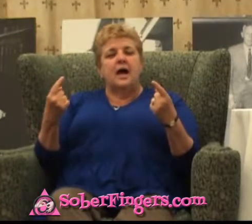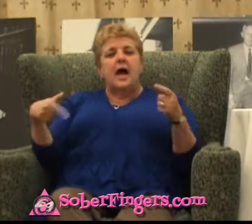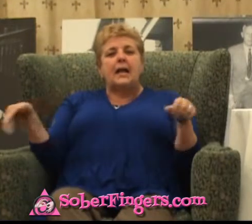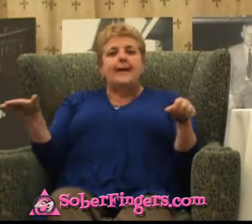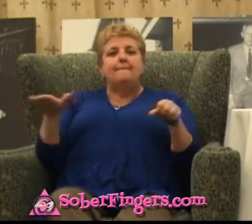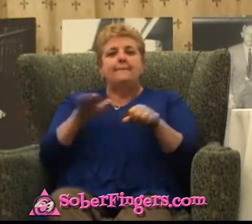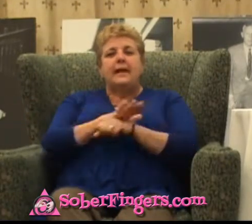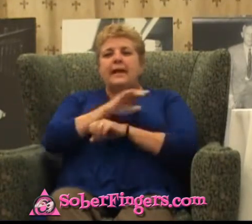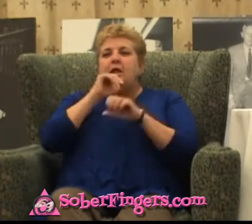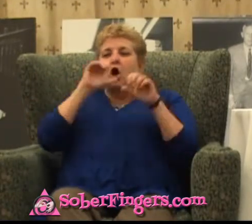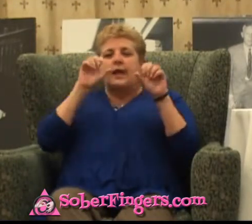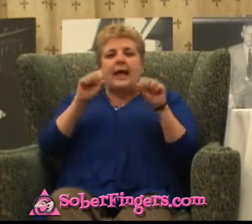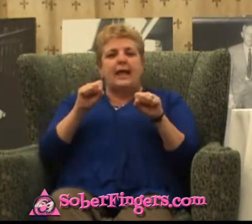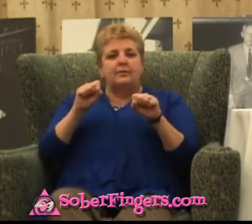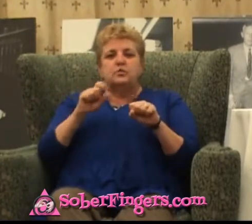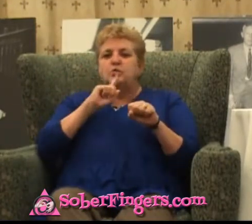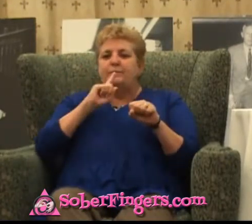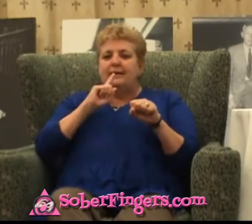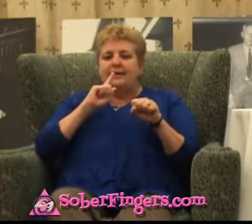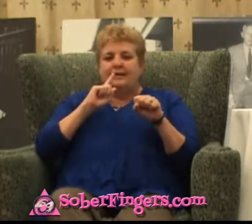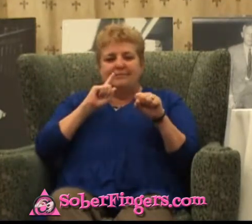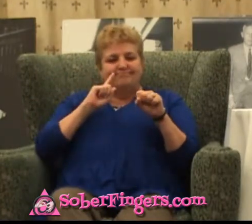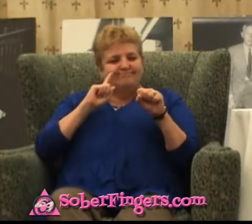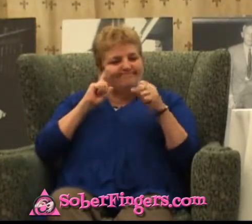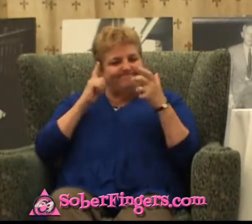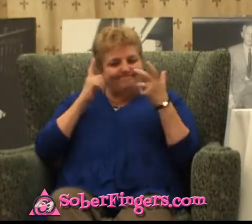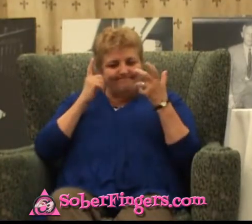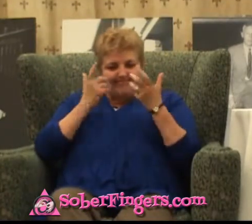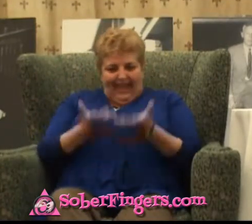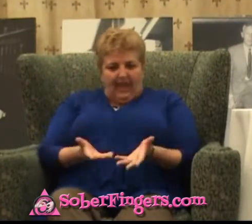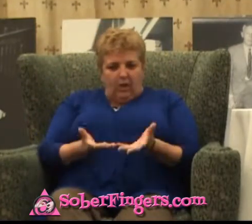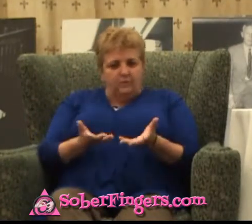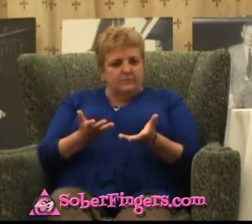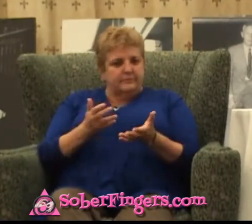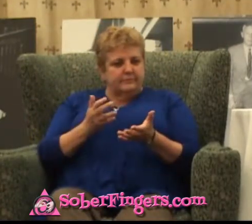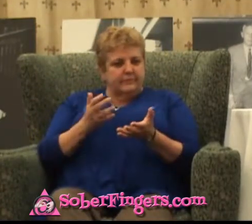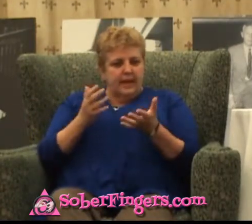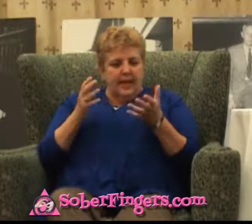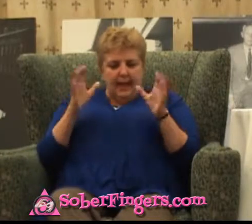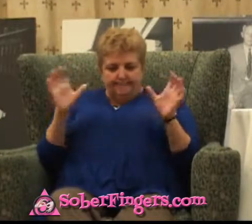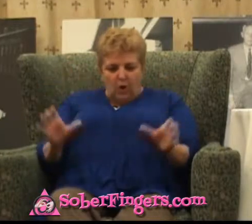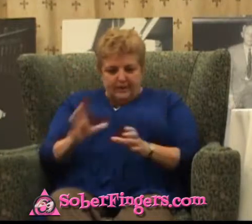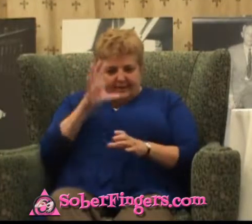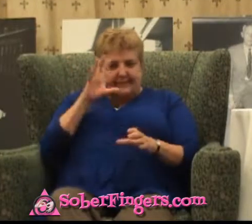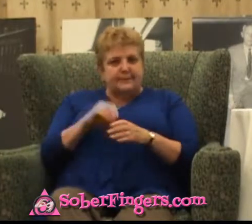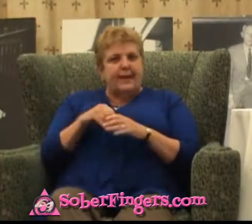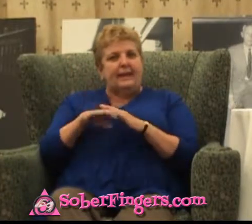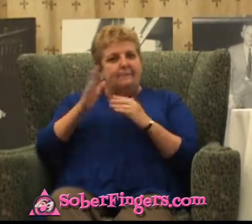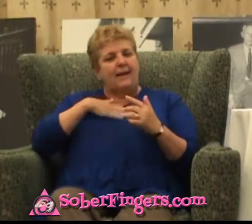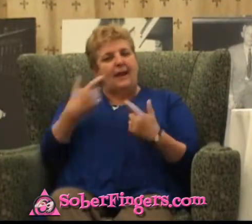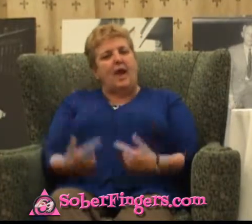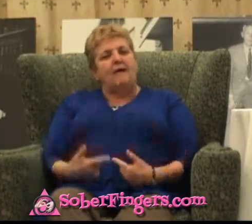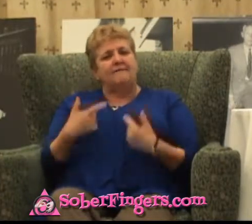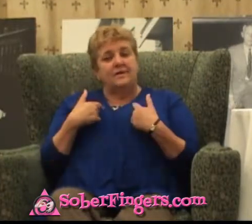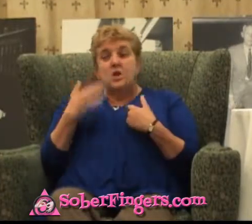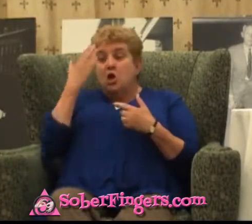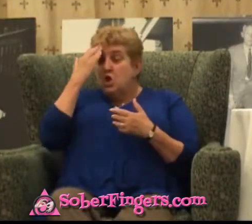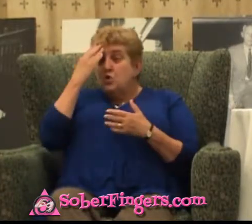present in my own life. You guys know what happens to people like us. You know, I